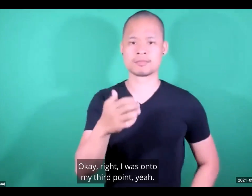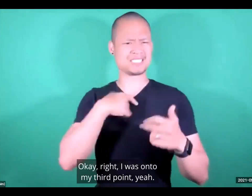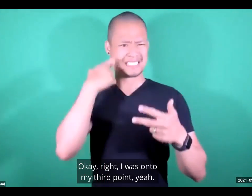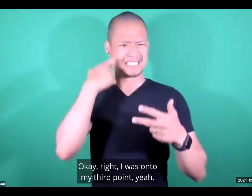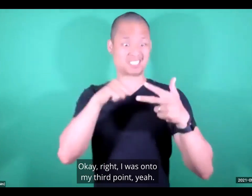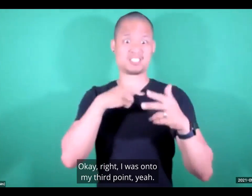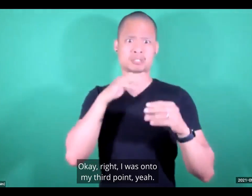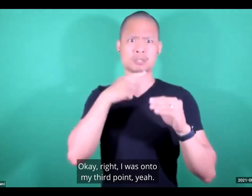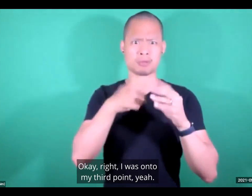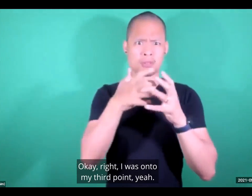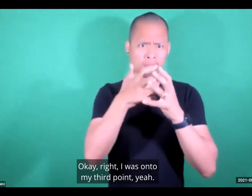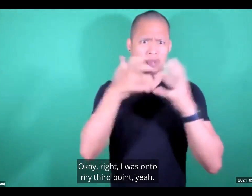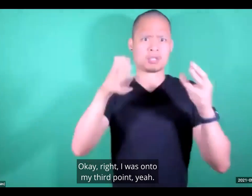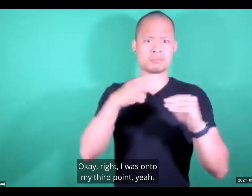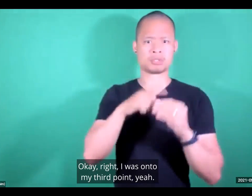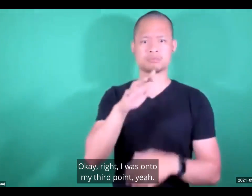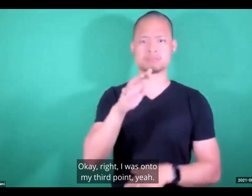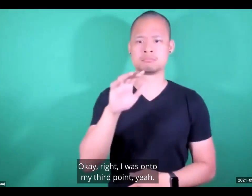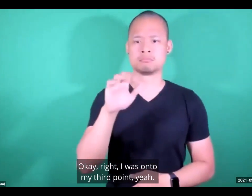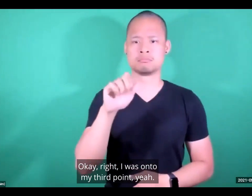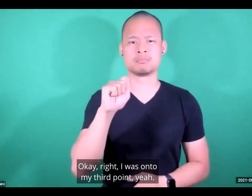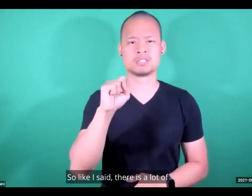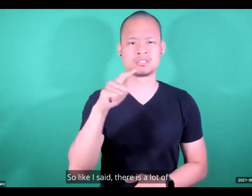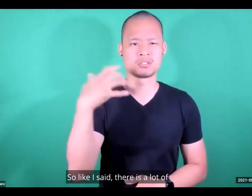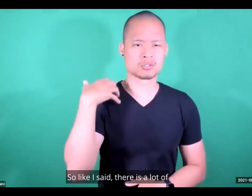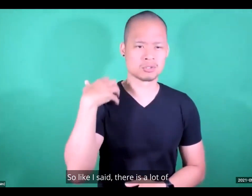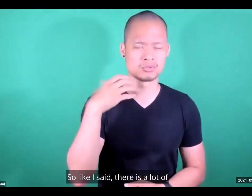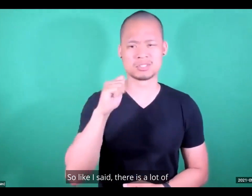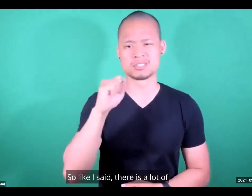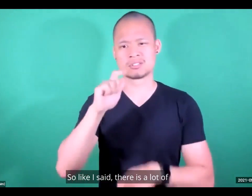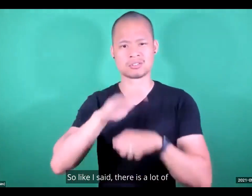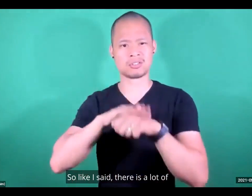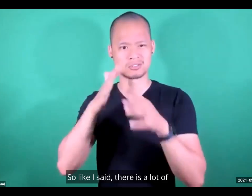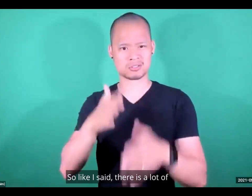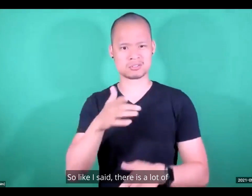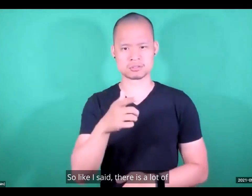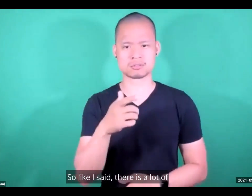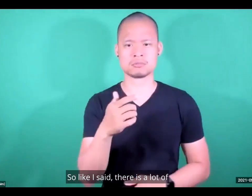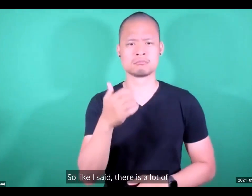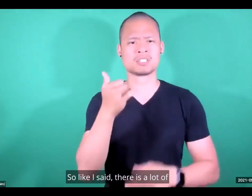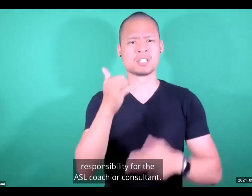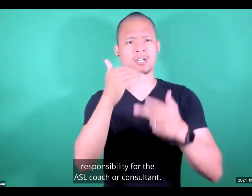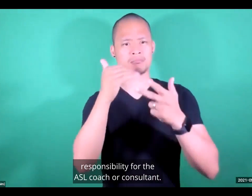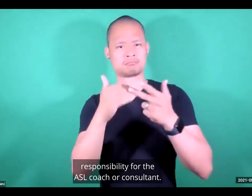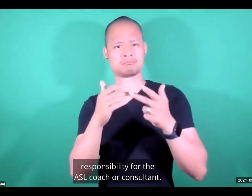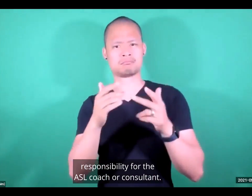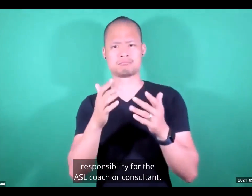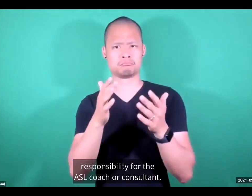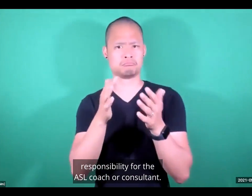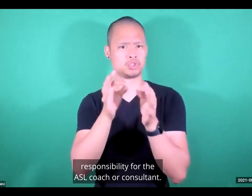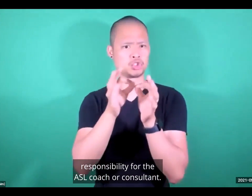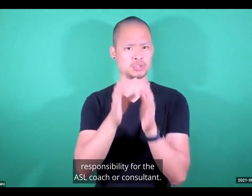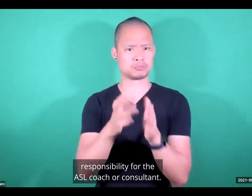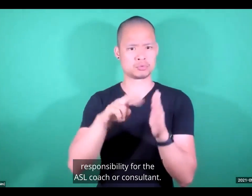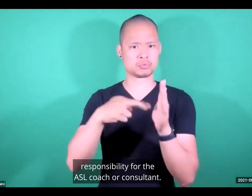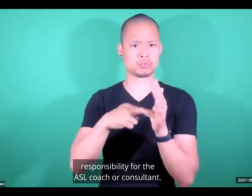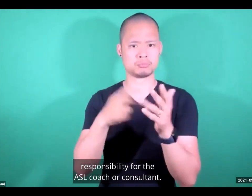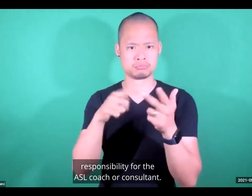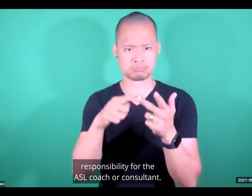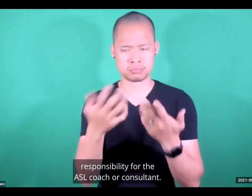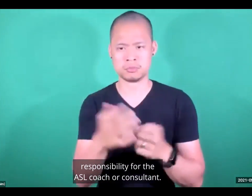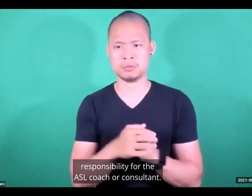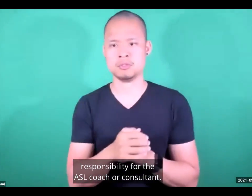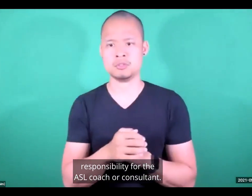Okay. Right. Yes. I was on to my third point. Yeah. So like I said, there is a lot of responsibility for the ASL coach